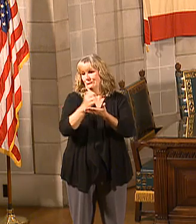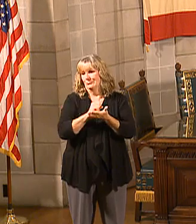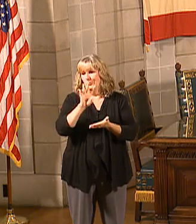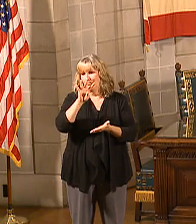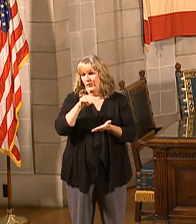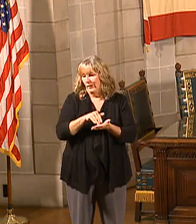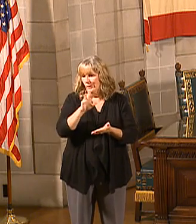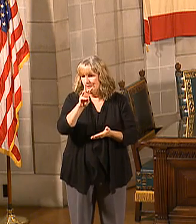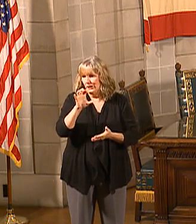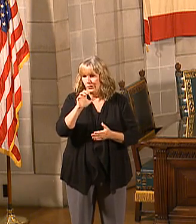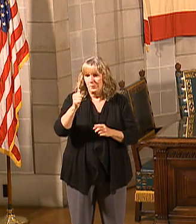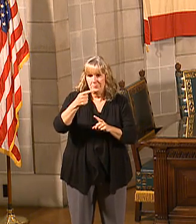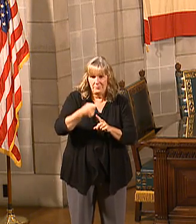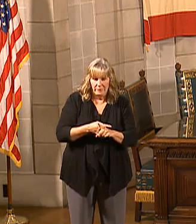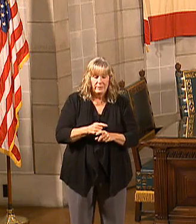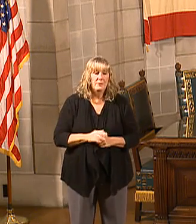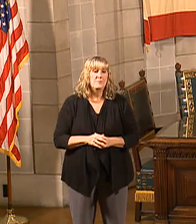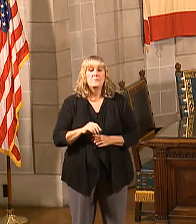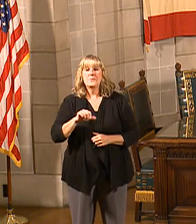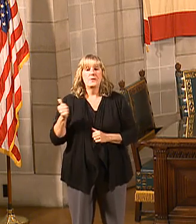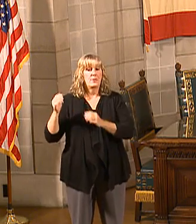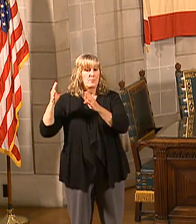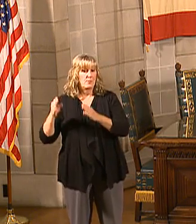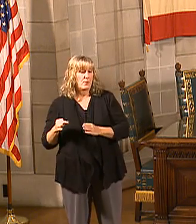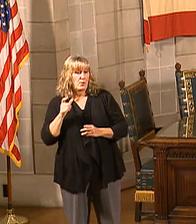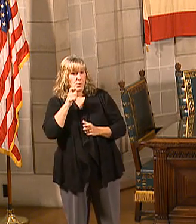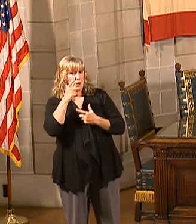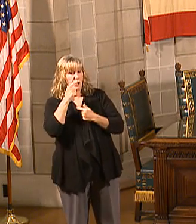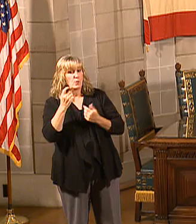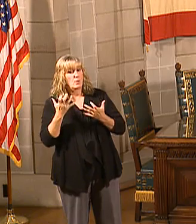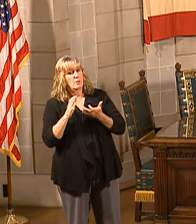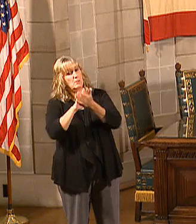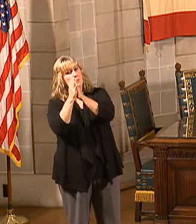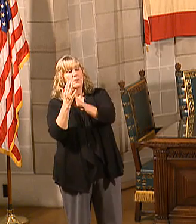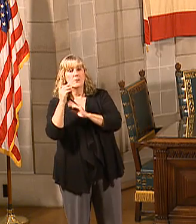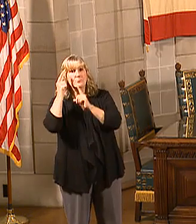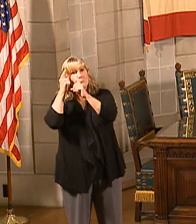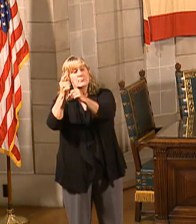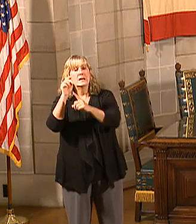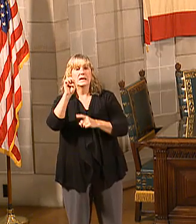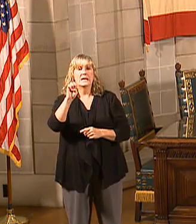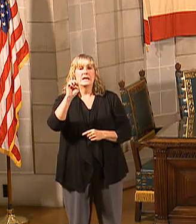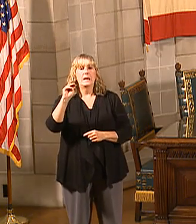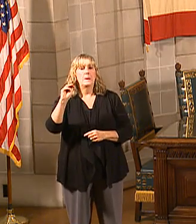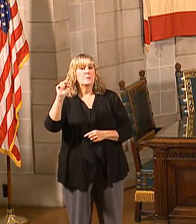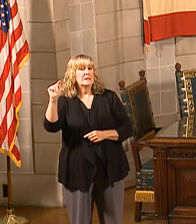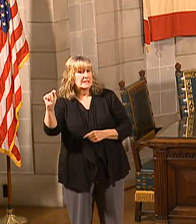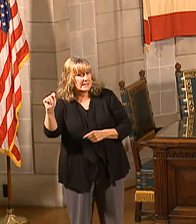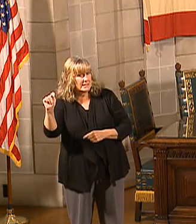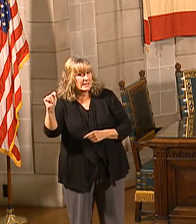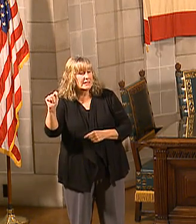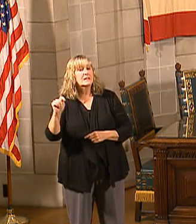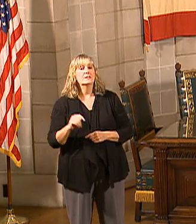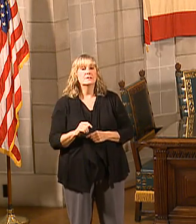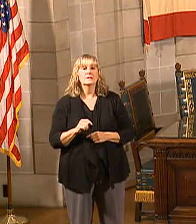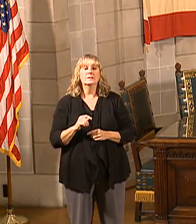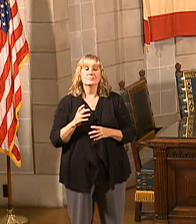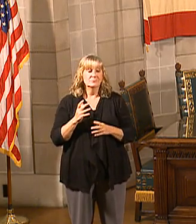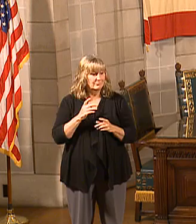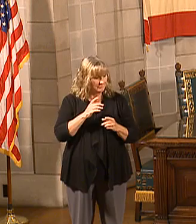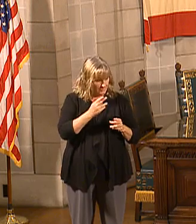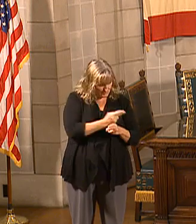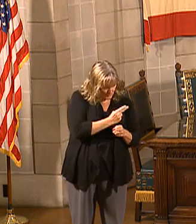had another individual who was interested in becoming an EMT and was able to do that and get a job as an EMT and reduce their reliance